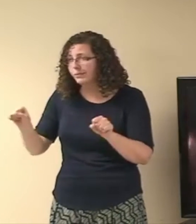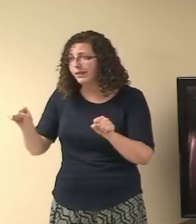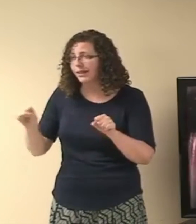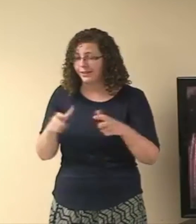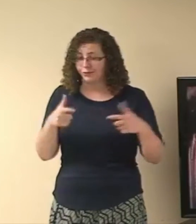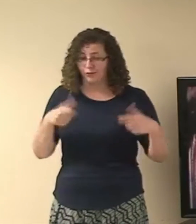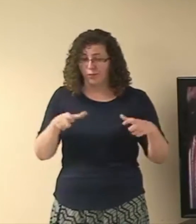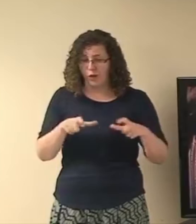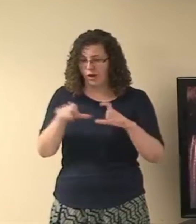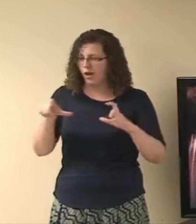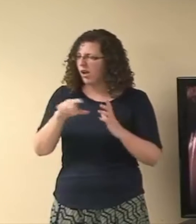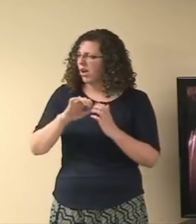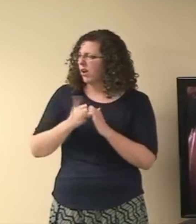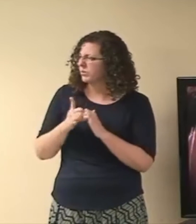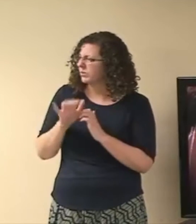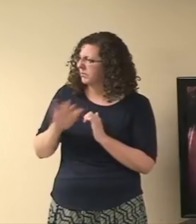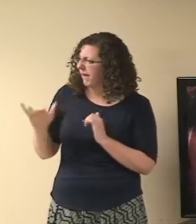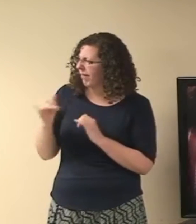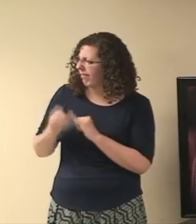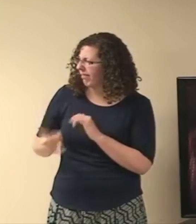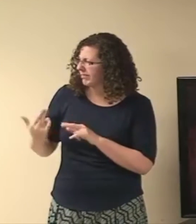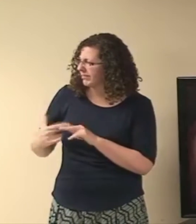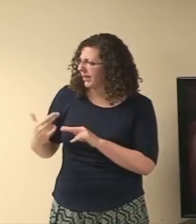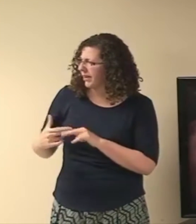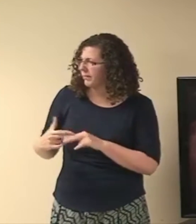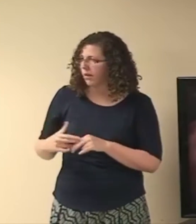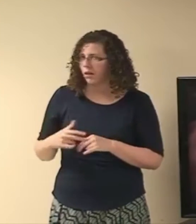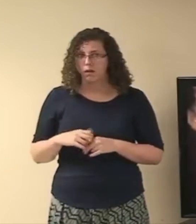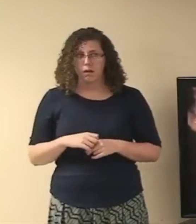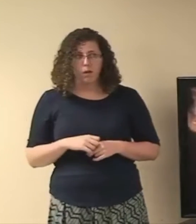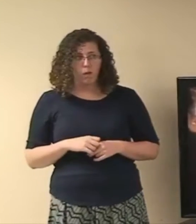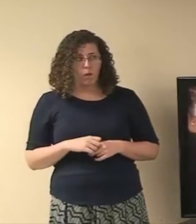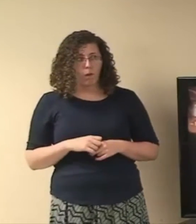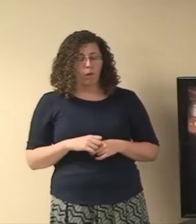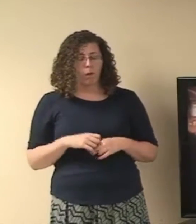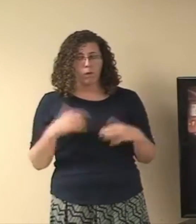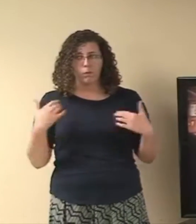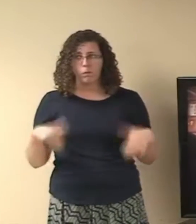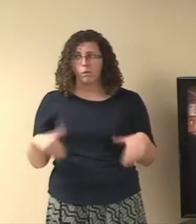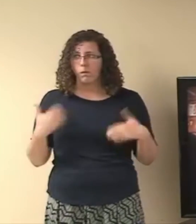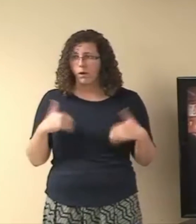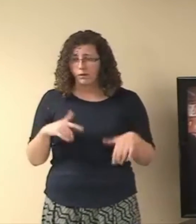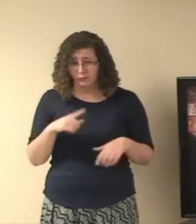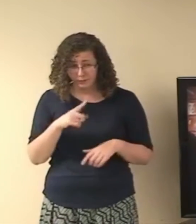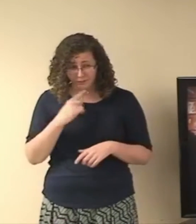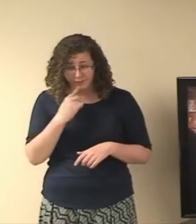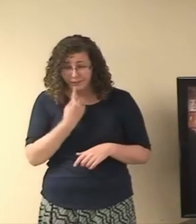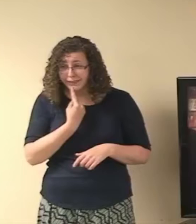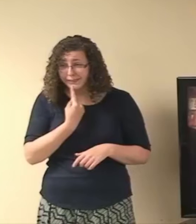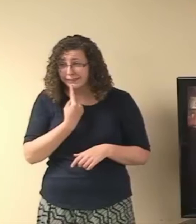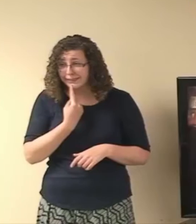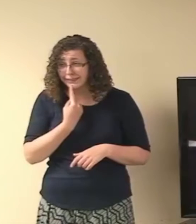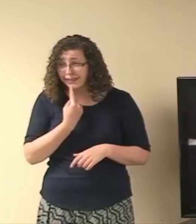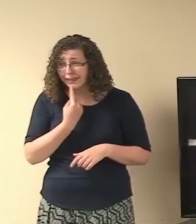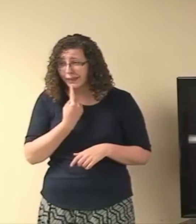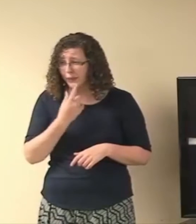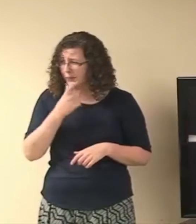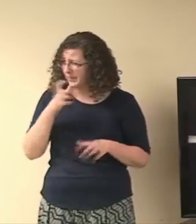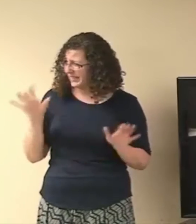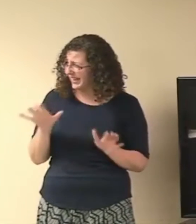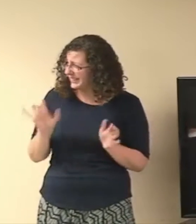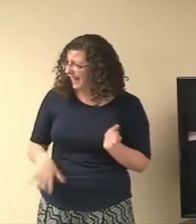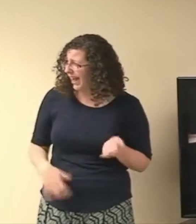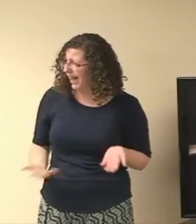how do you spell your guys' names? What? Are you kidding me? Are you for real? I mean, who does